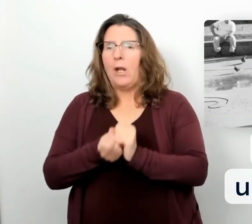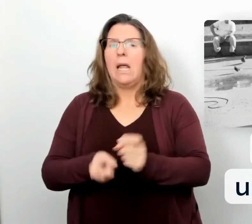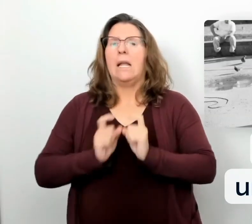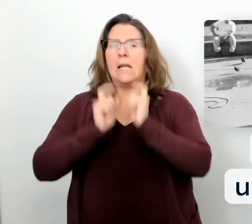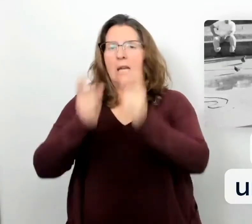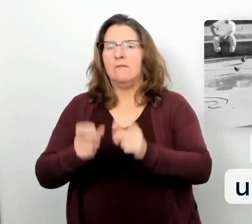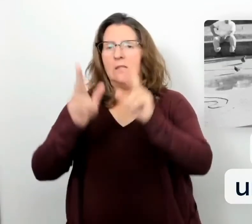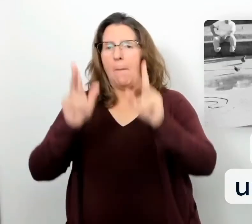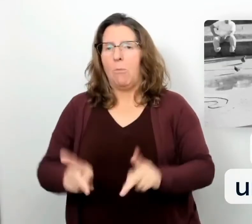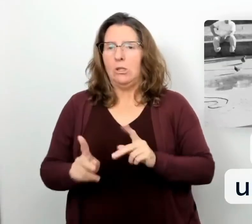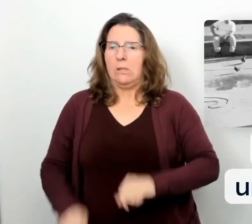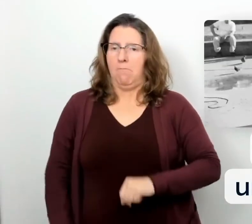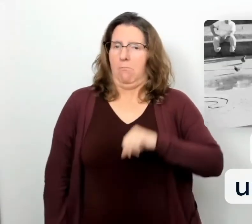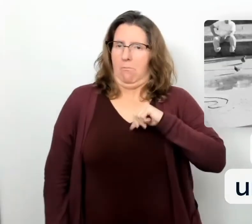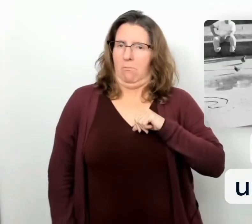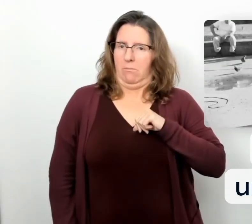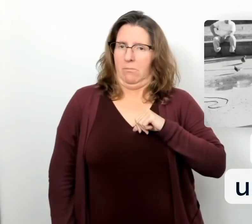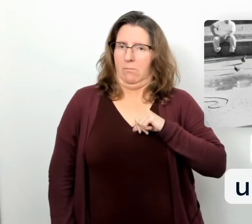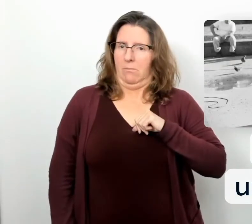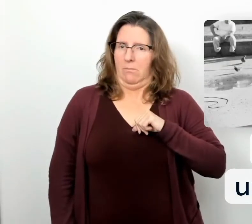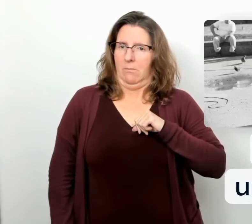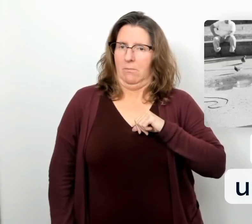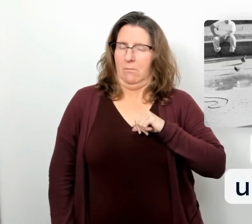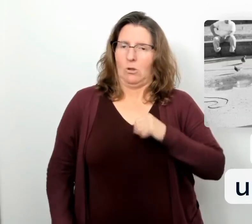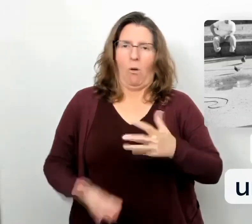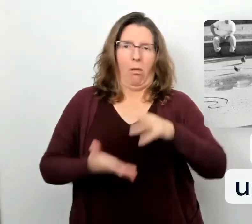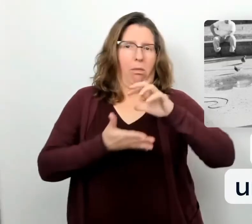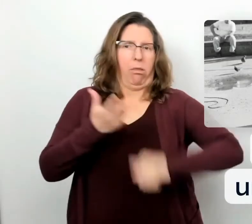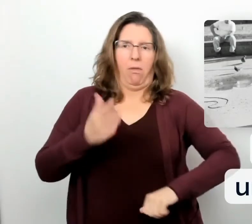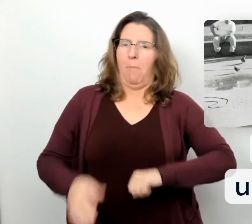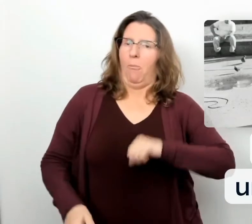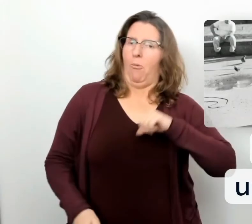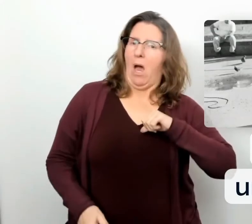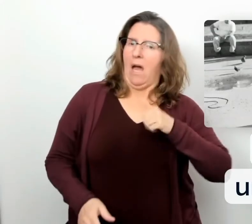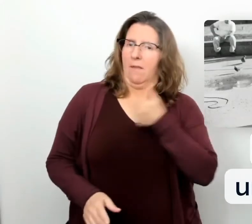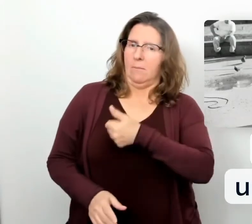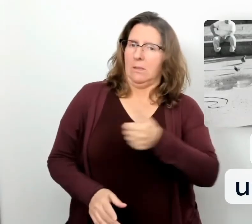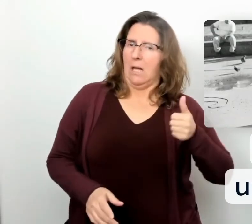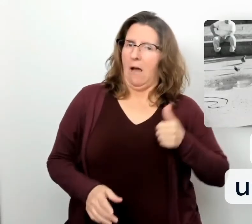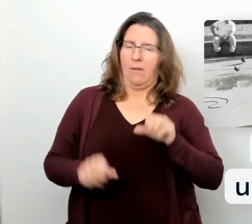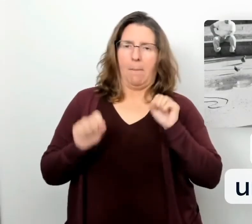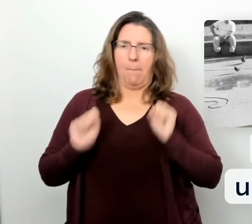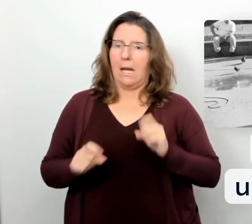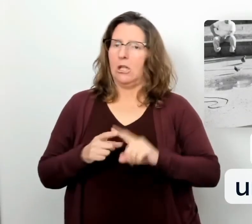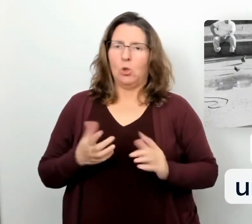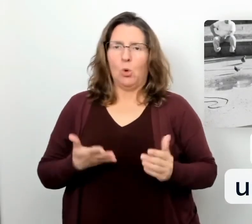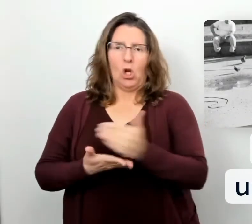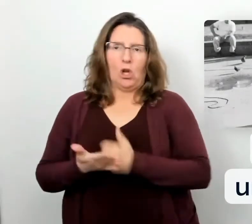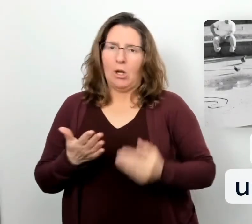We all know that work provides self-esteem and a sense of purpose. Often, lack of employment leads